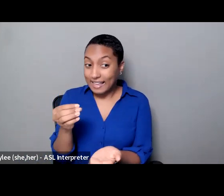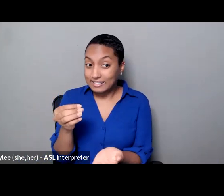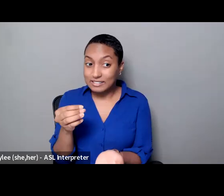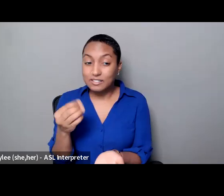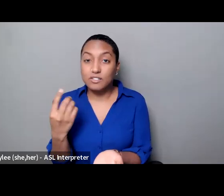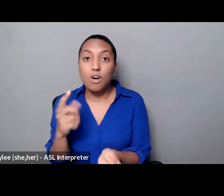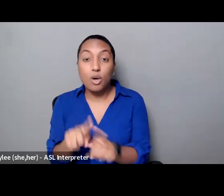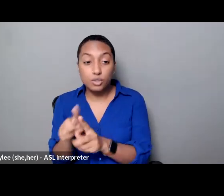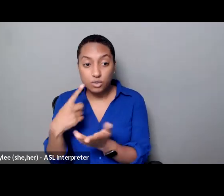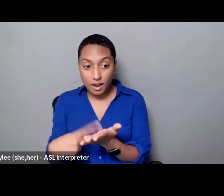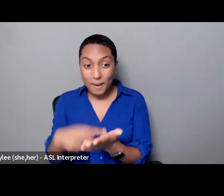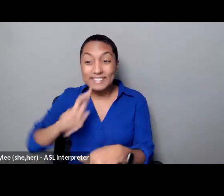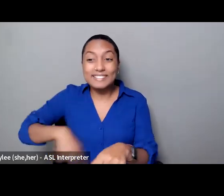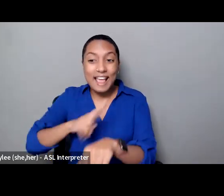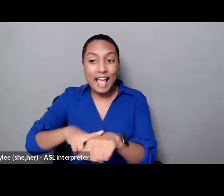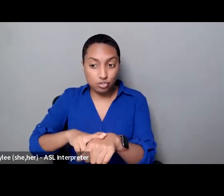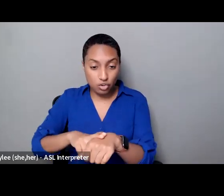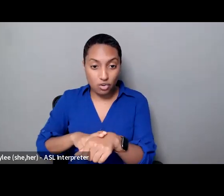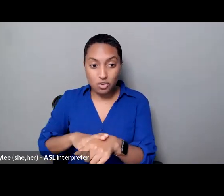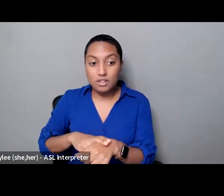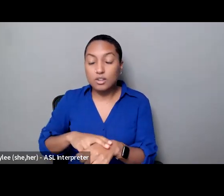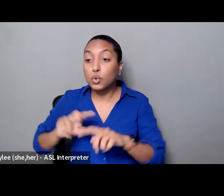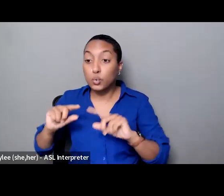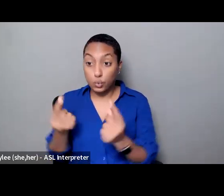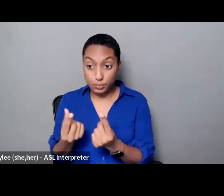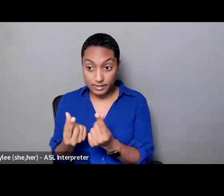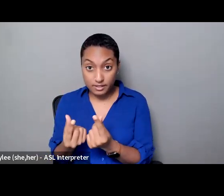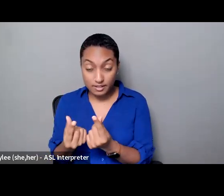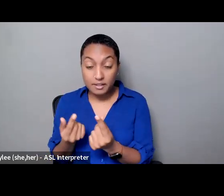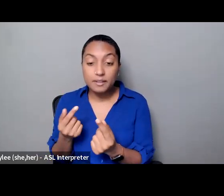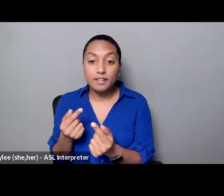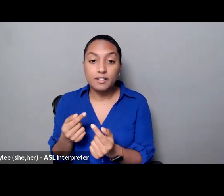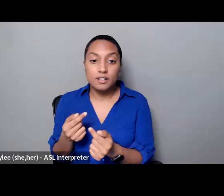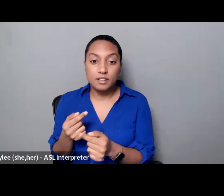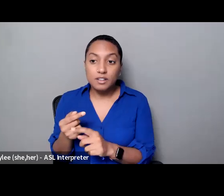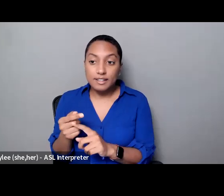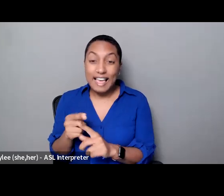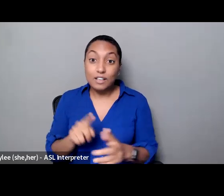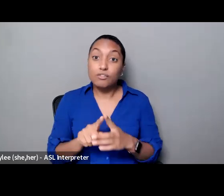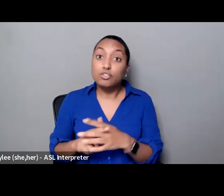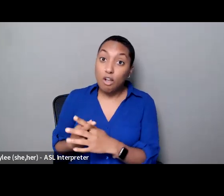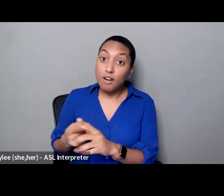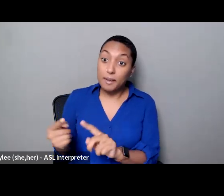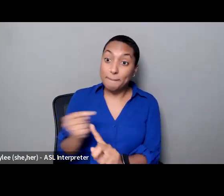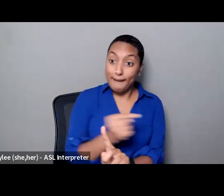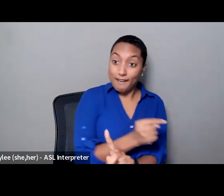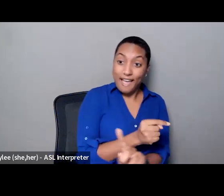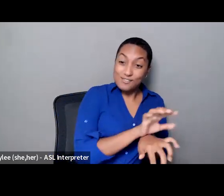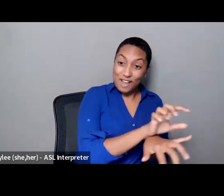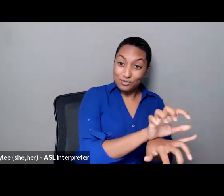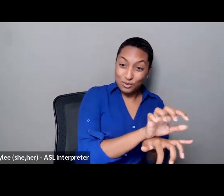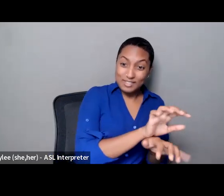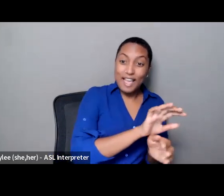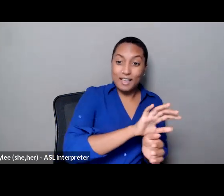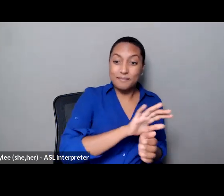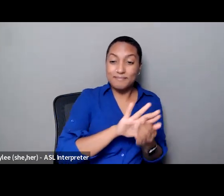centers or groups that also came out of that. So we're going to give you our own